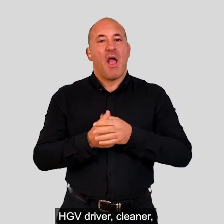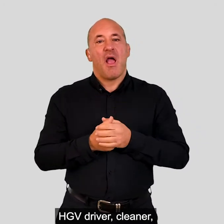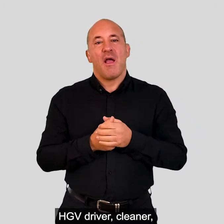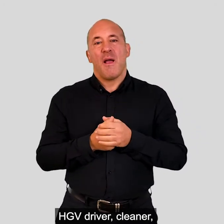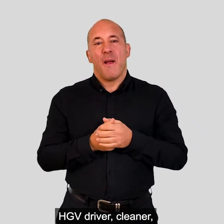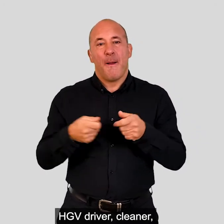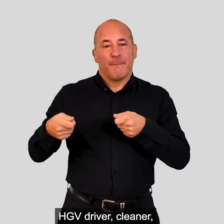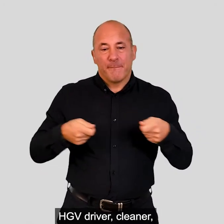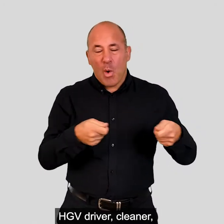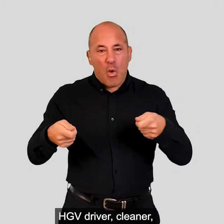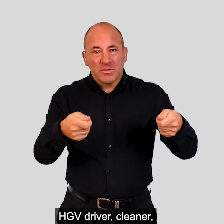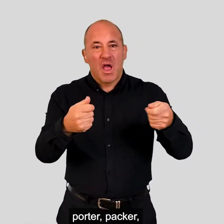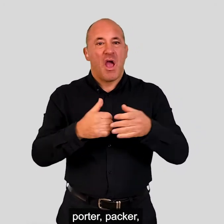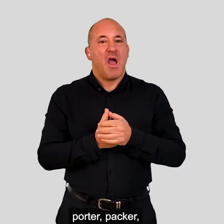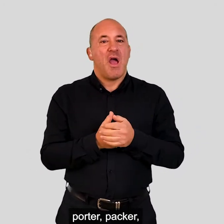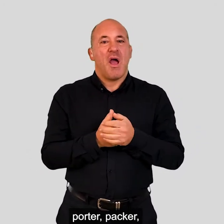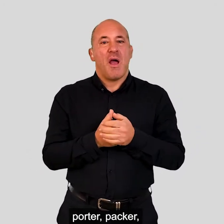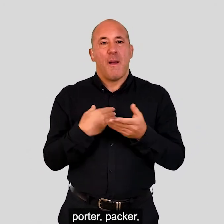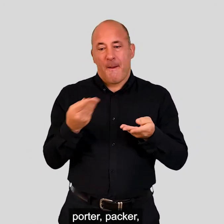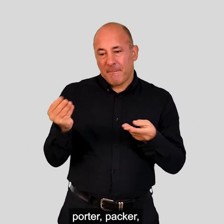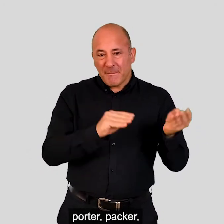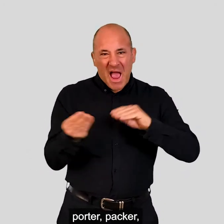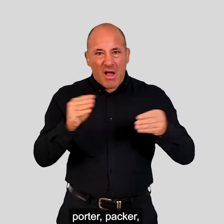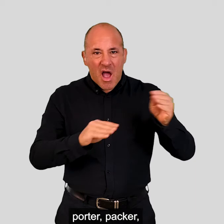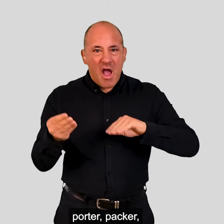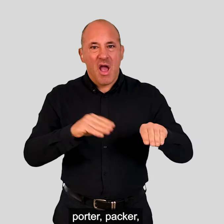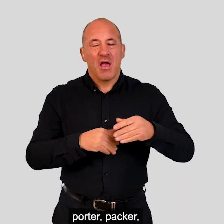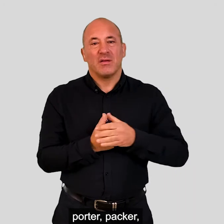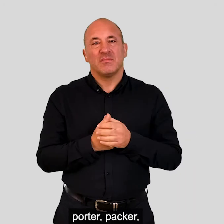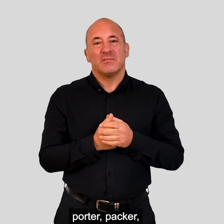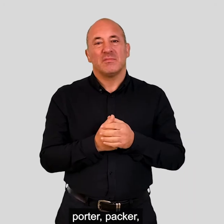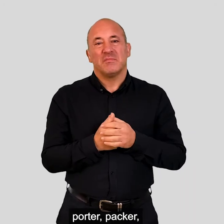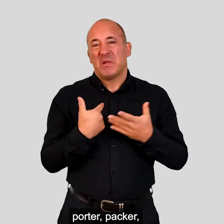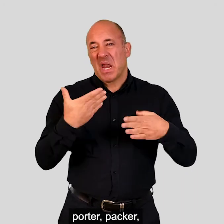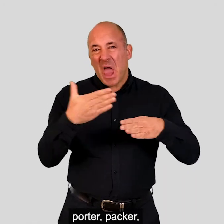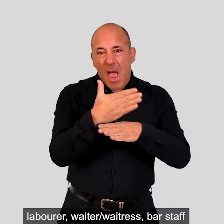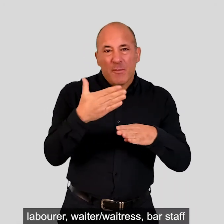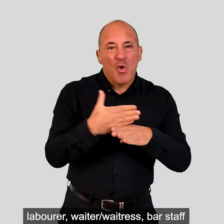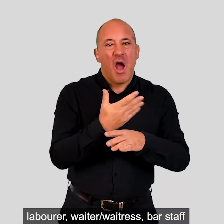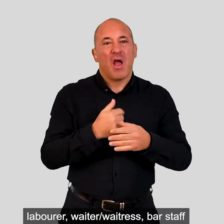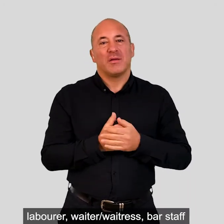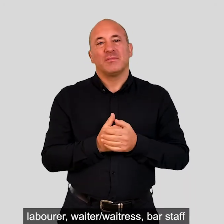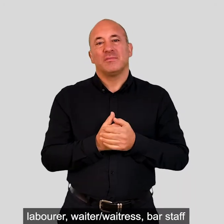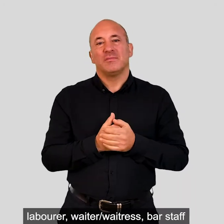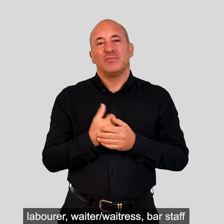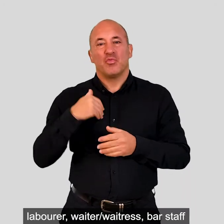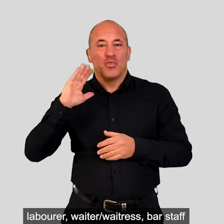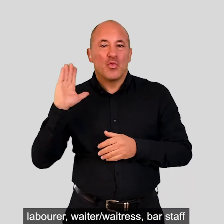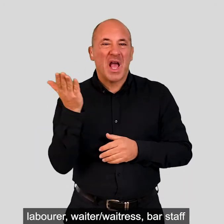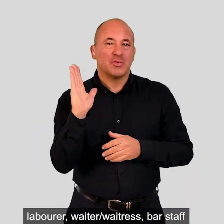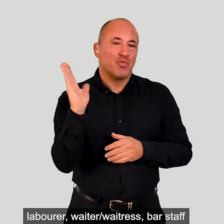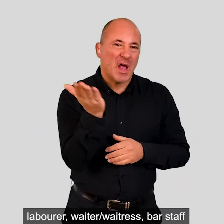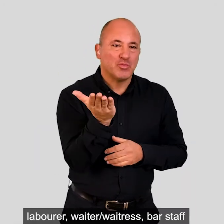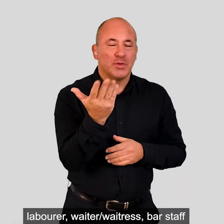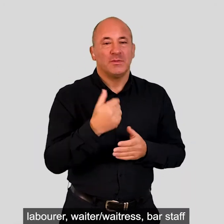cleaner, porter, packer, labourer, waiter,